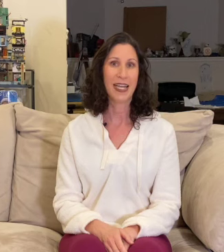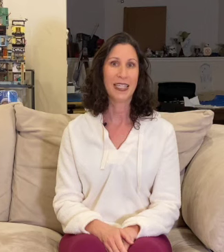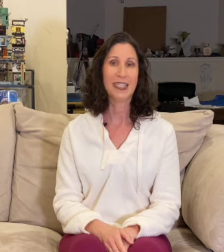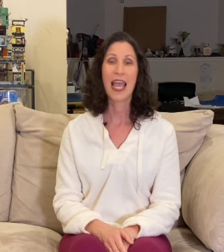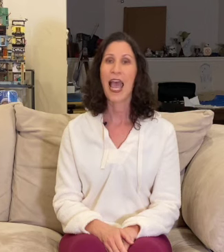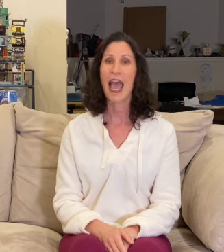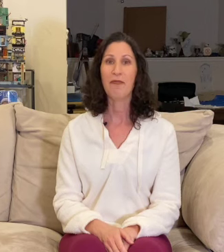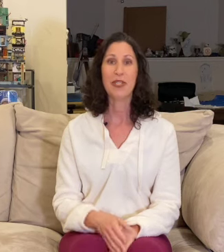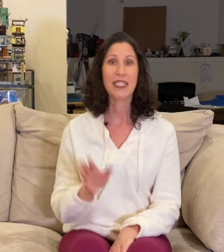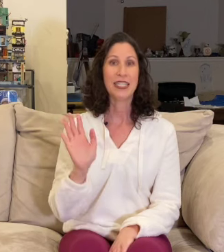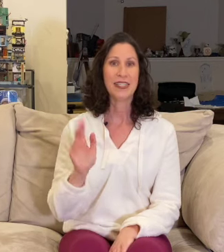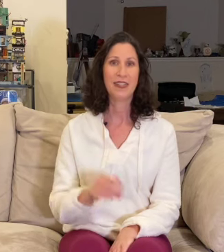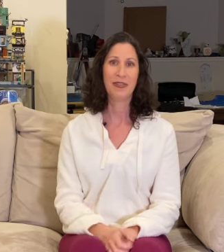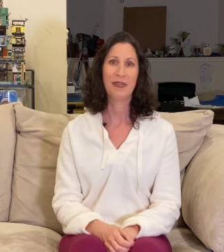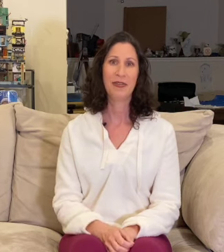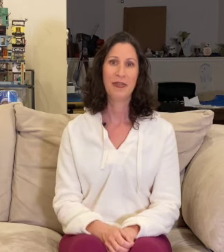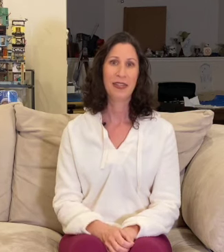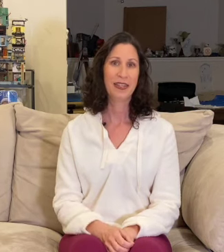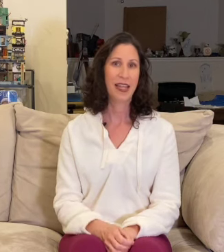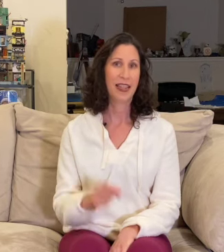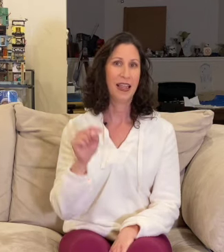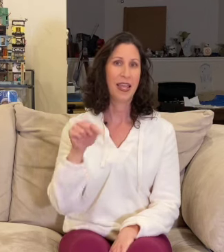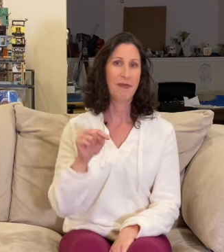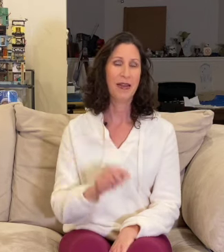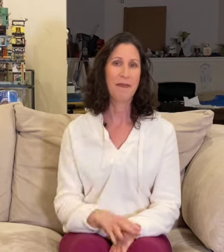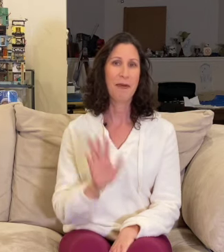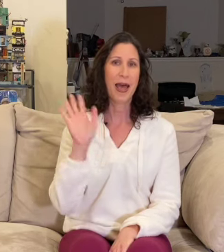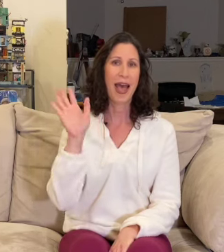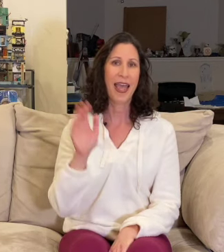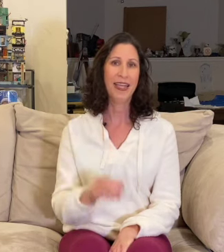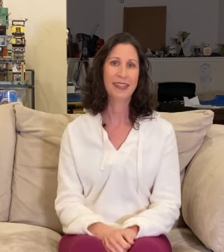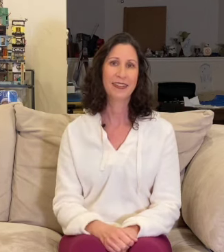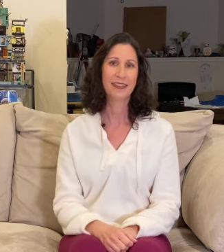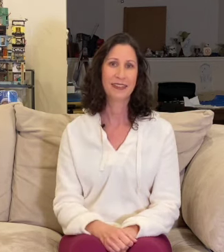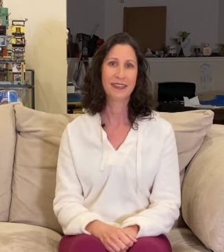DeeNice, and we'll see you soon. Hit that like button. Bye-bye.